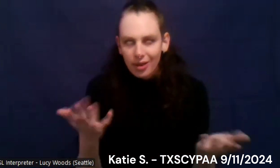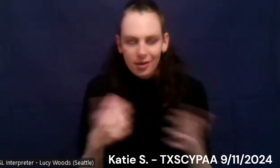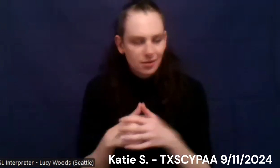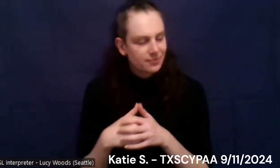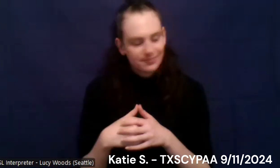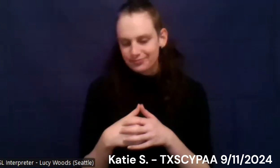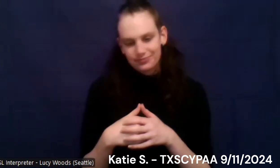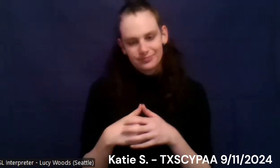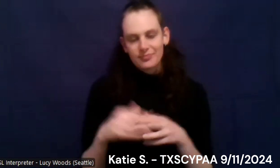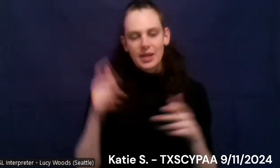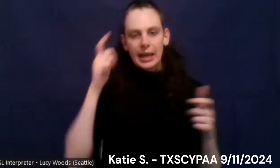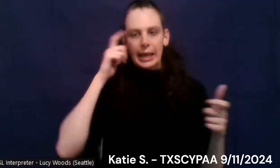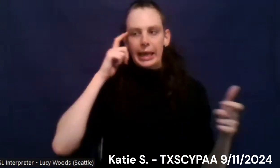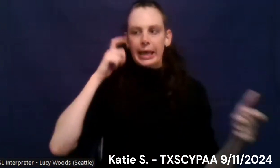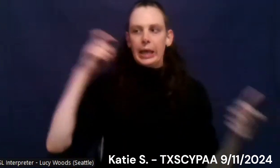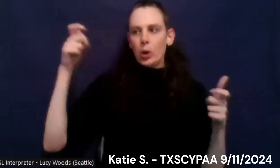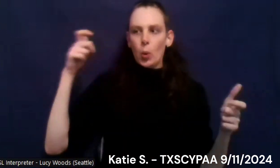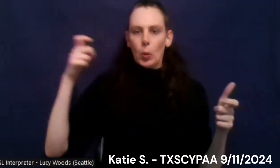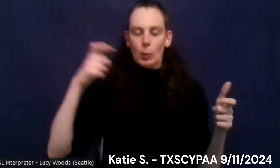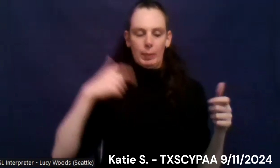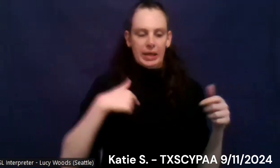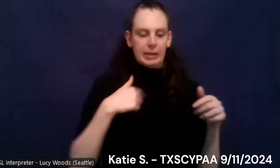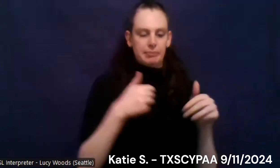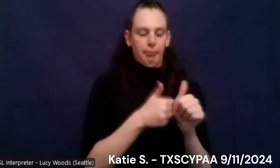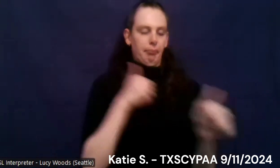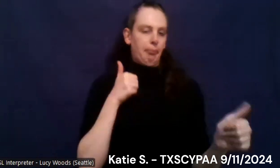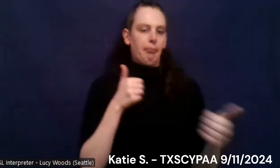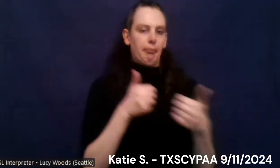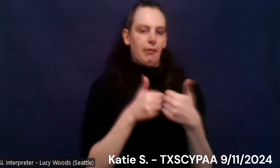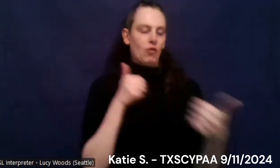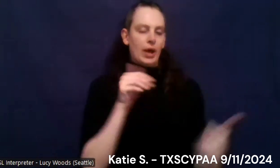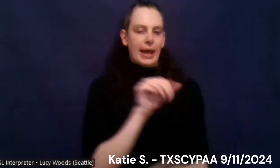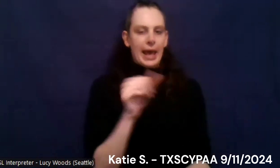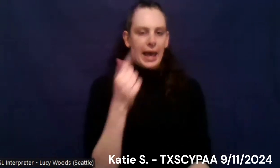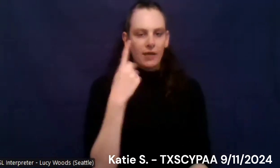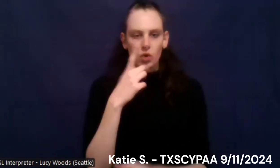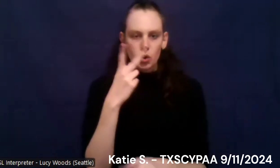then ego kept me out for 2 years. And I say that,